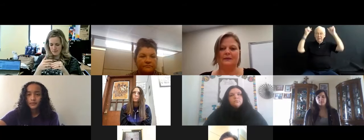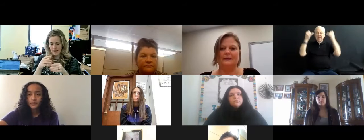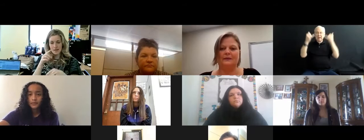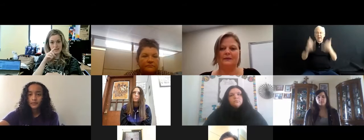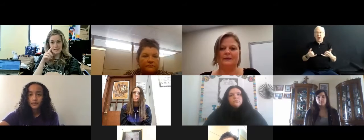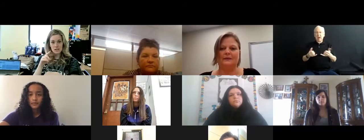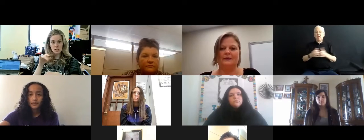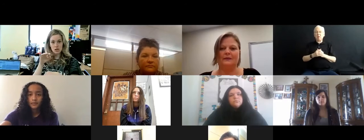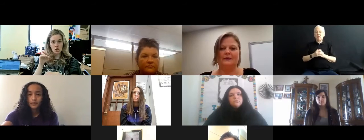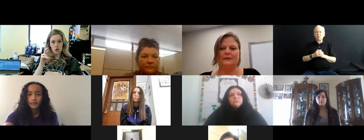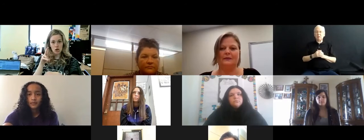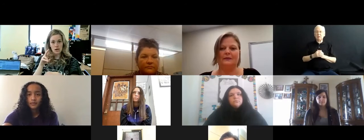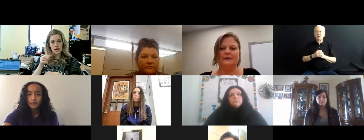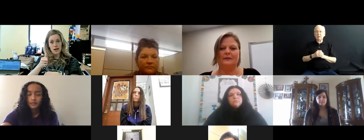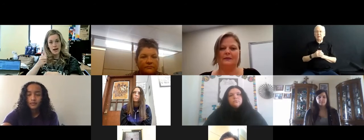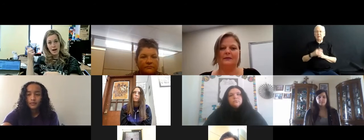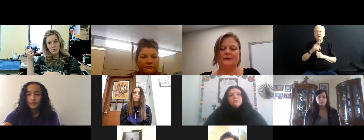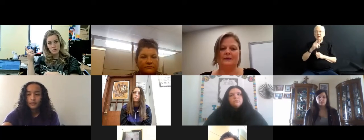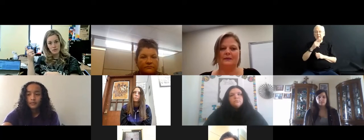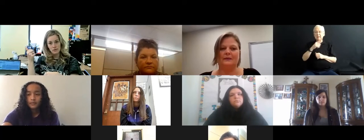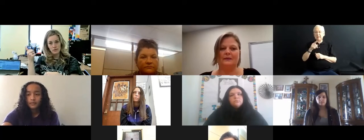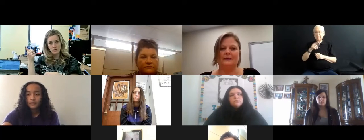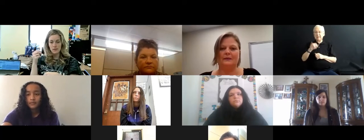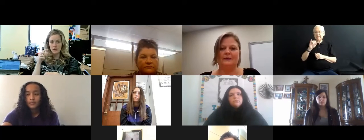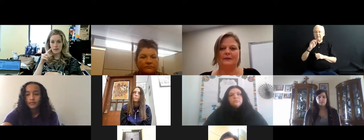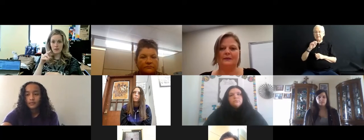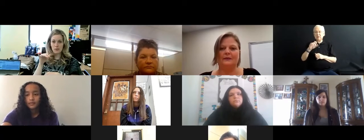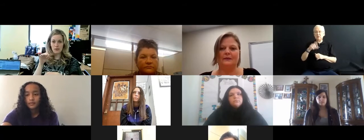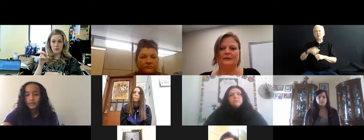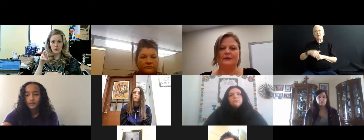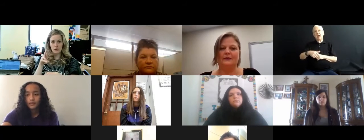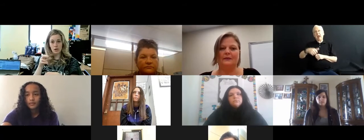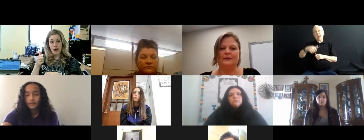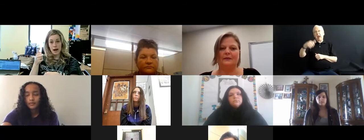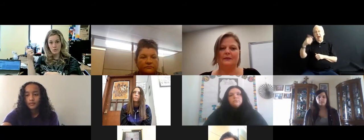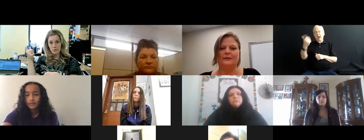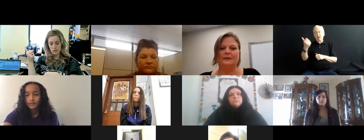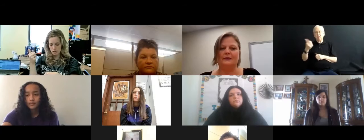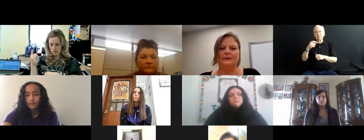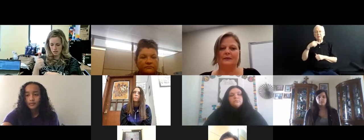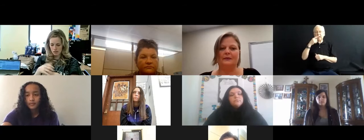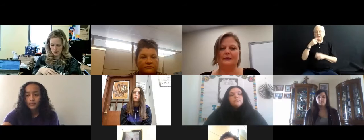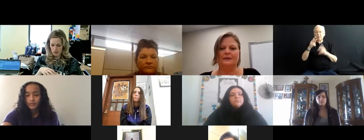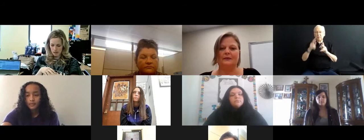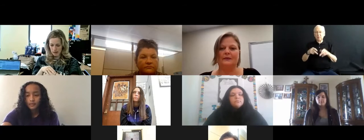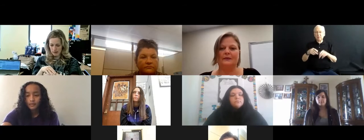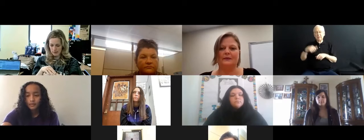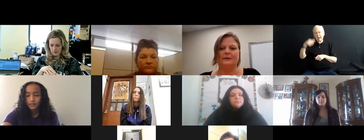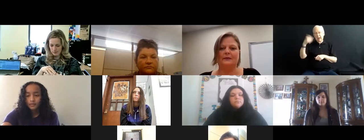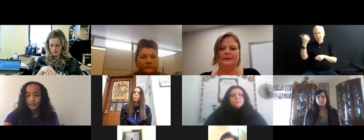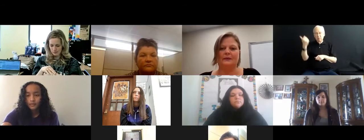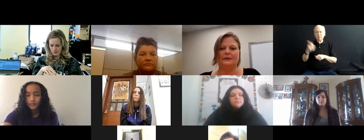and Zinser out. That was that hearing one. They wanted her out.